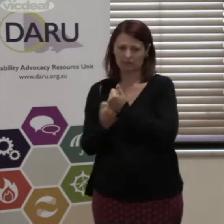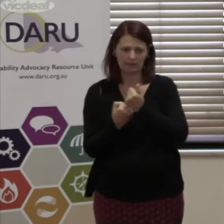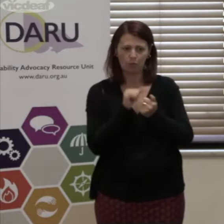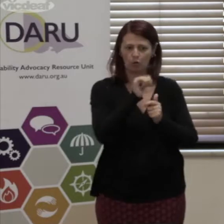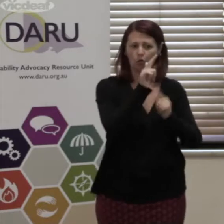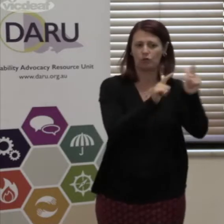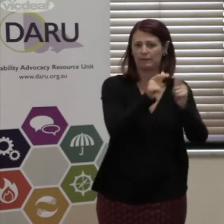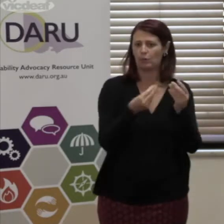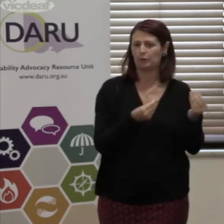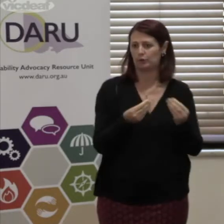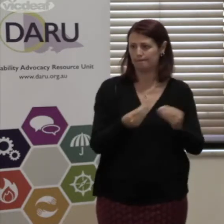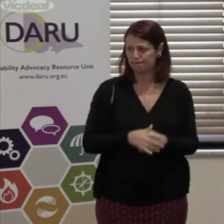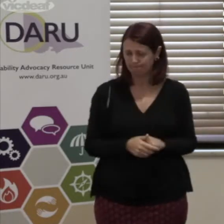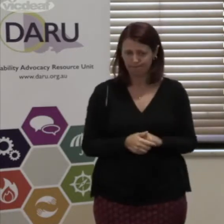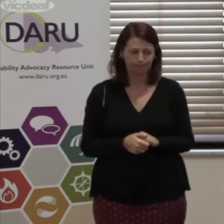budget.